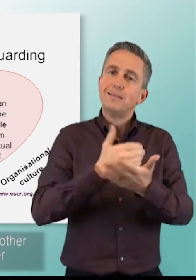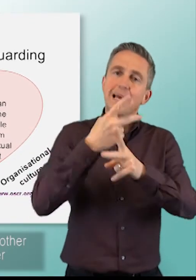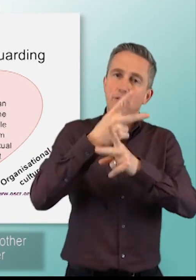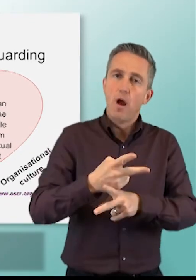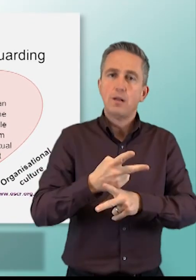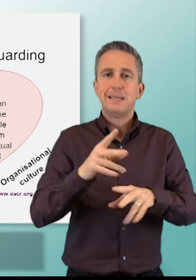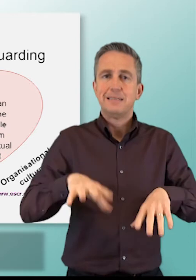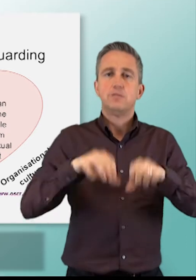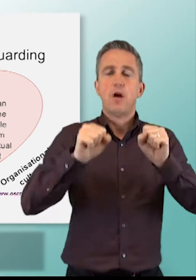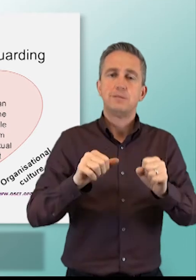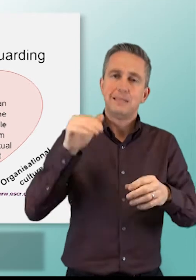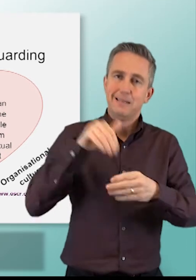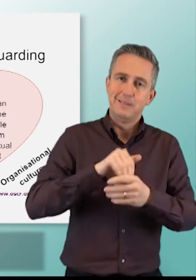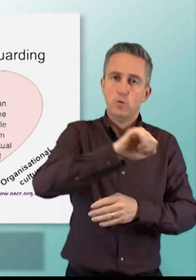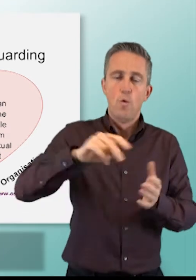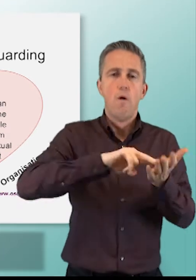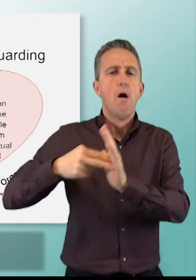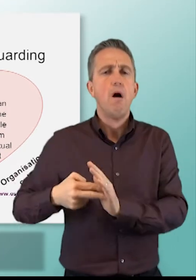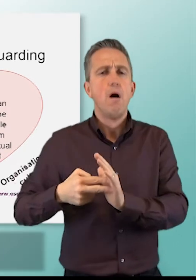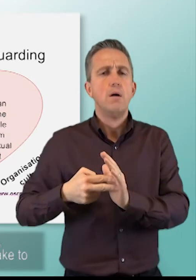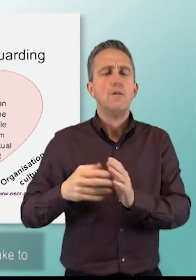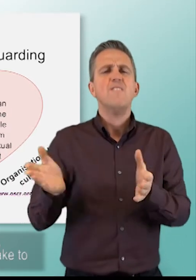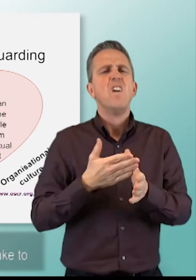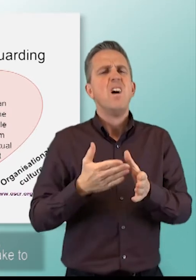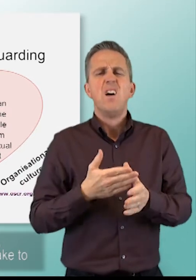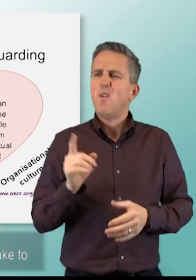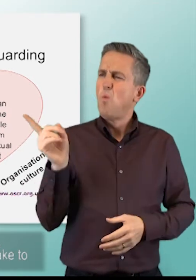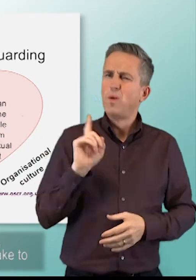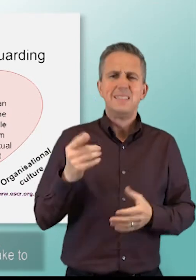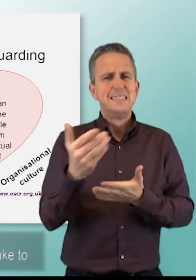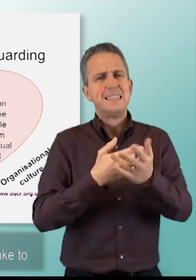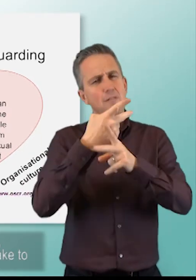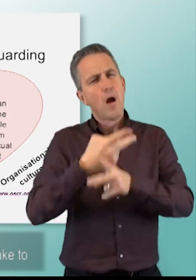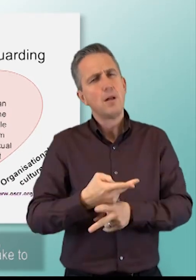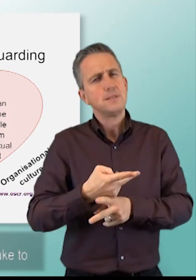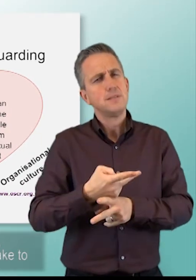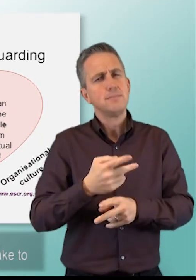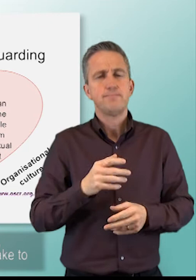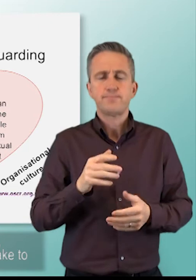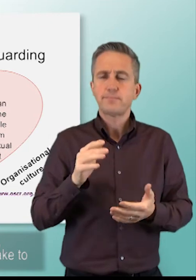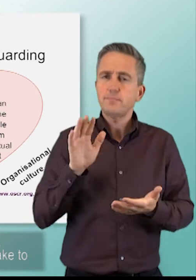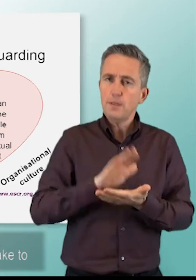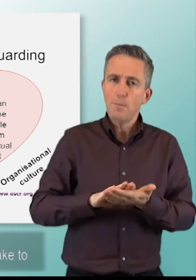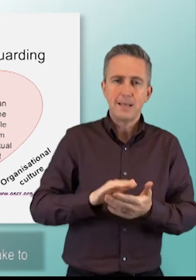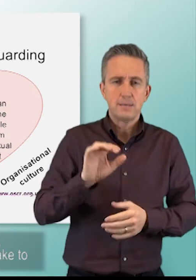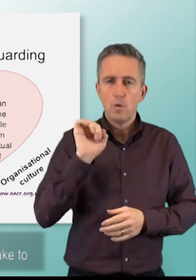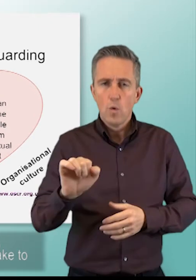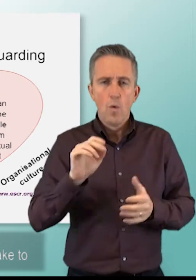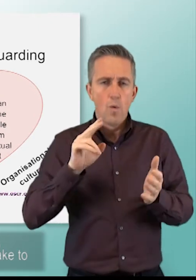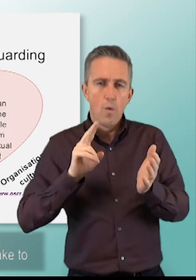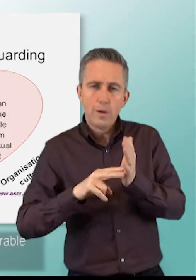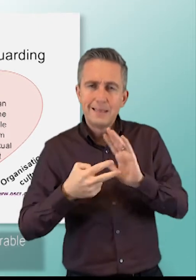order to make sure safeguarding was working in your organisation. So what do we mean by safeguarding? For us, safeguarding is the action that an organisation